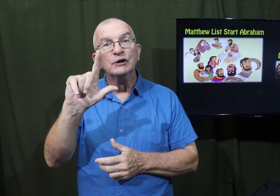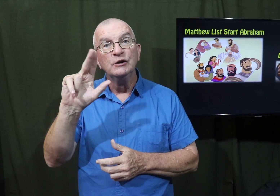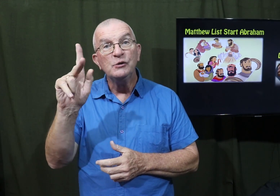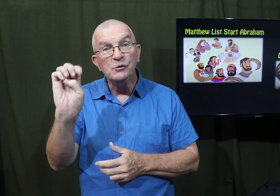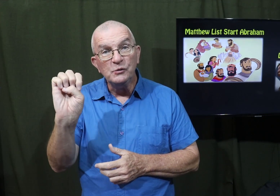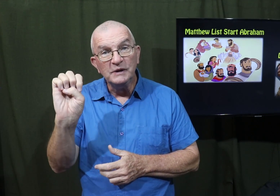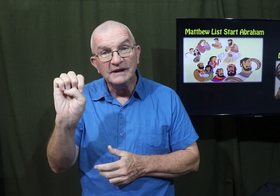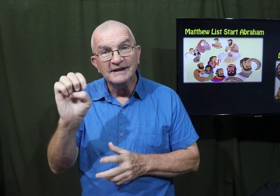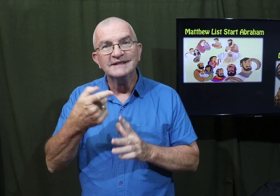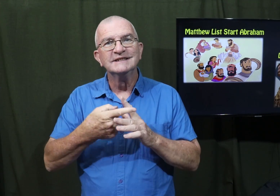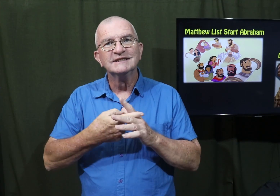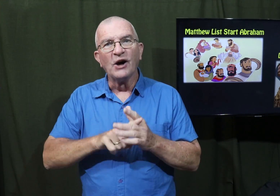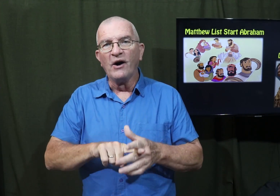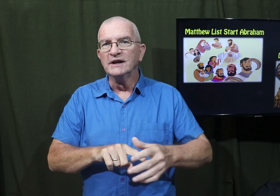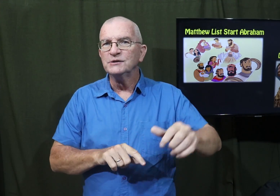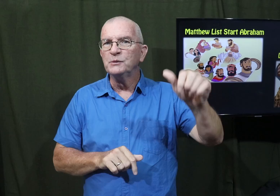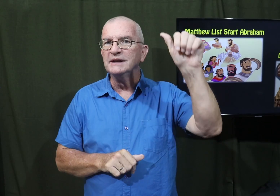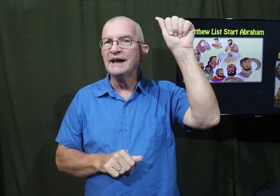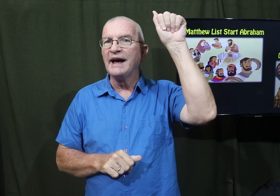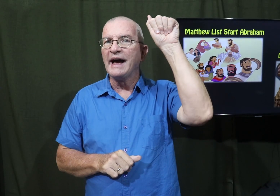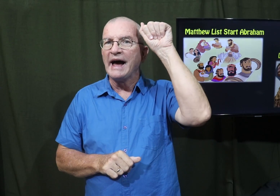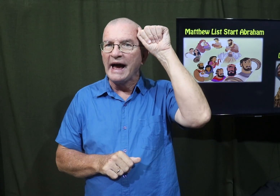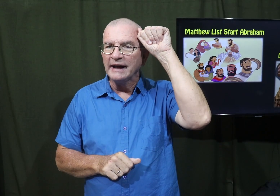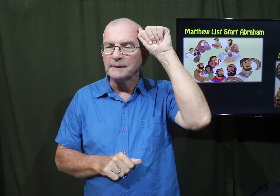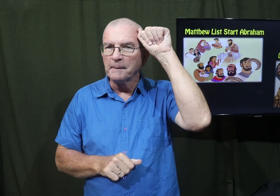Luke starts with Adam.